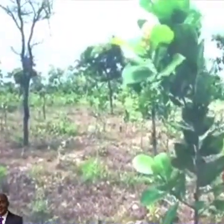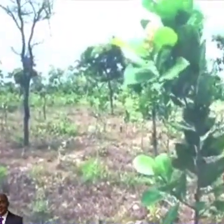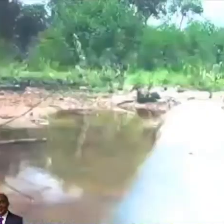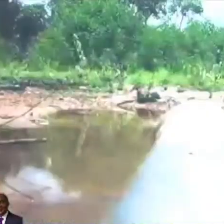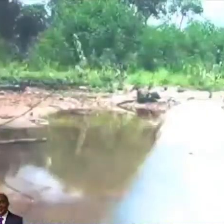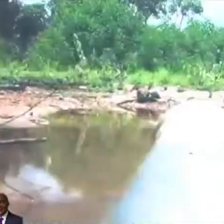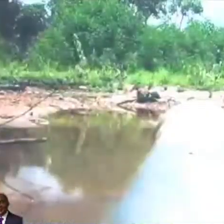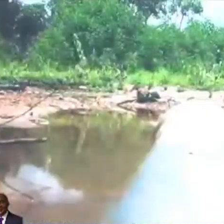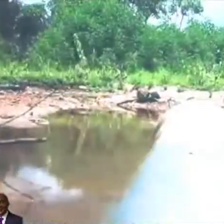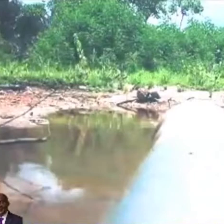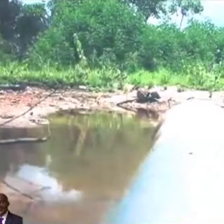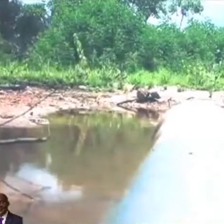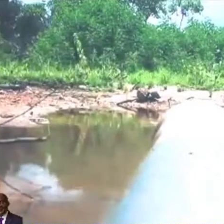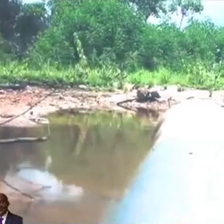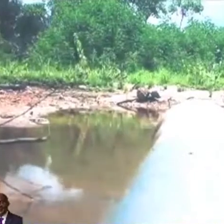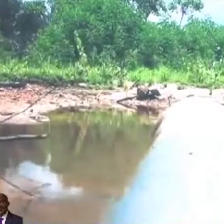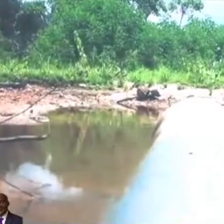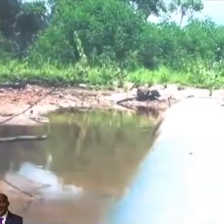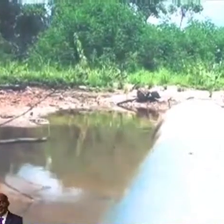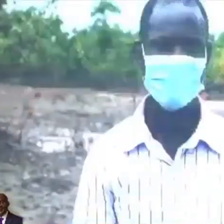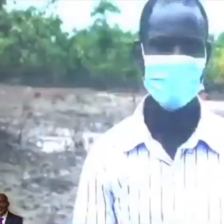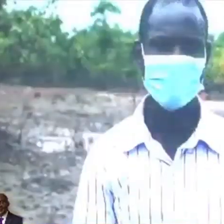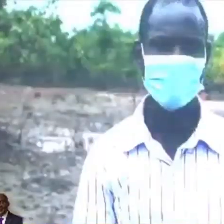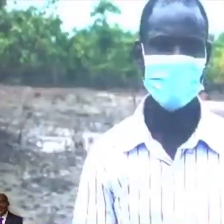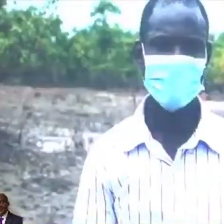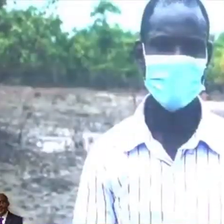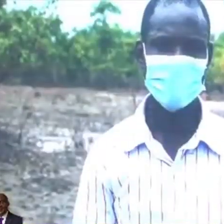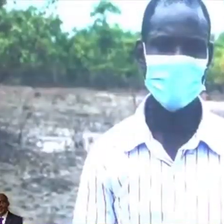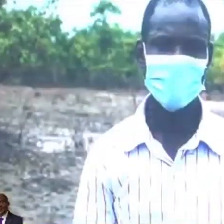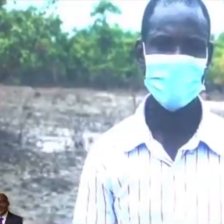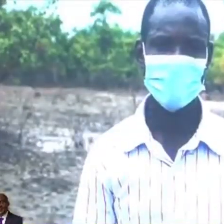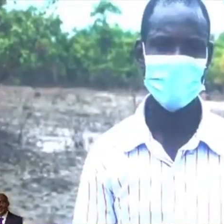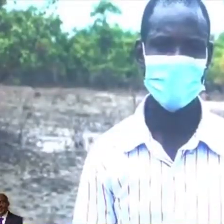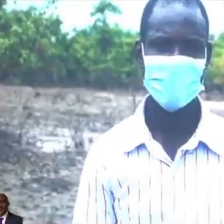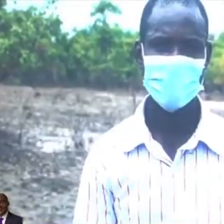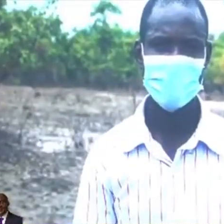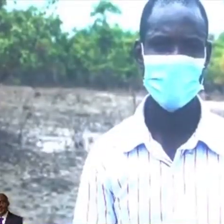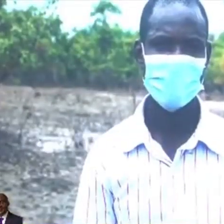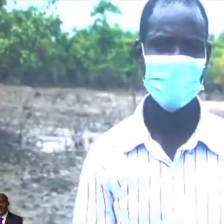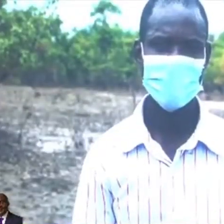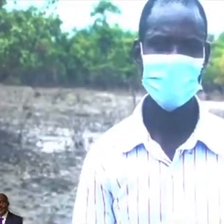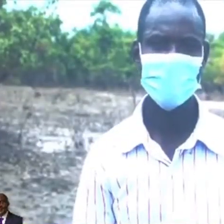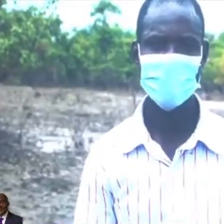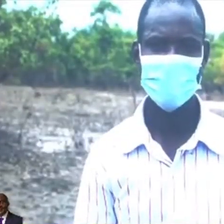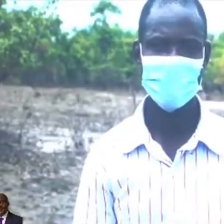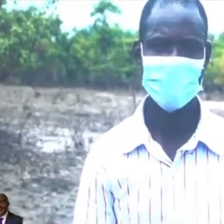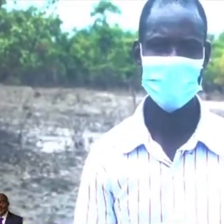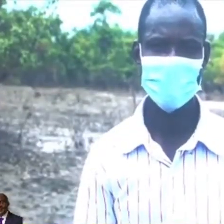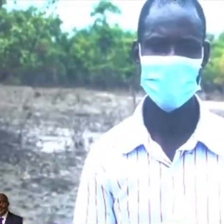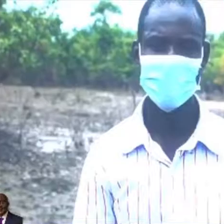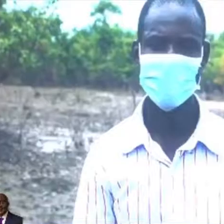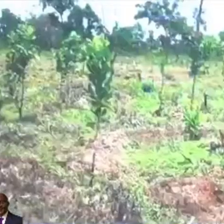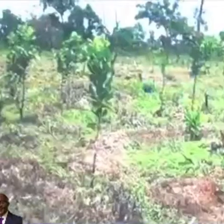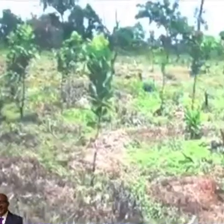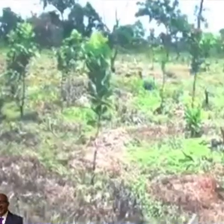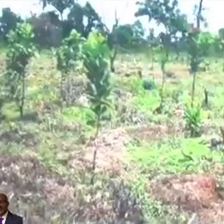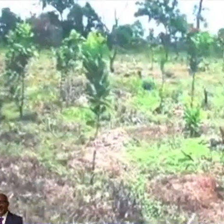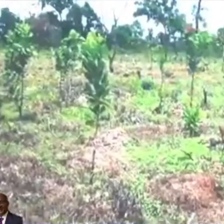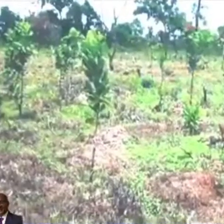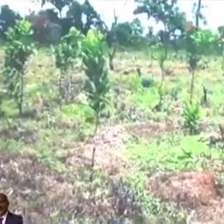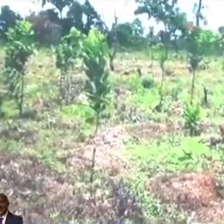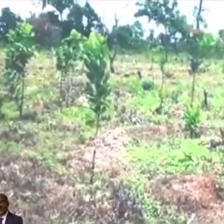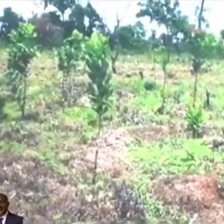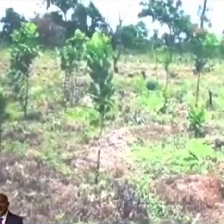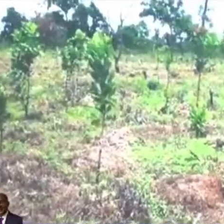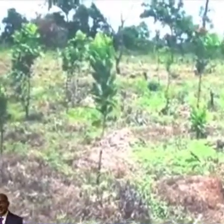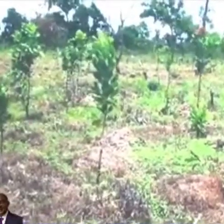The owner of the cashew plantation says all he needs now is a pumping machine to make maximum use of the dam to